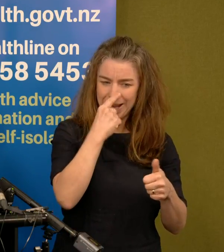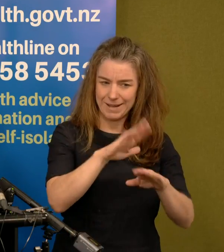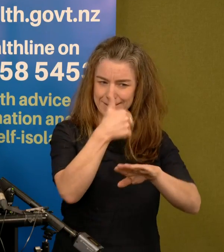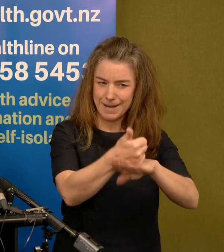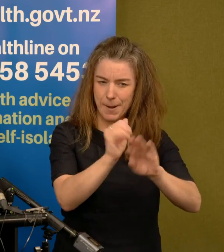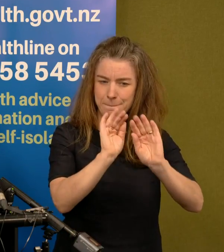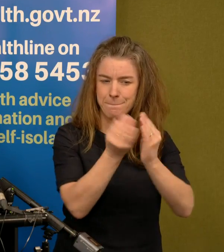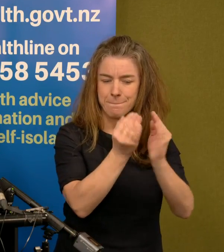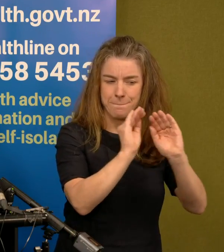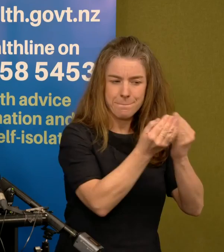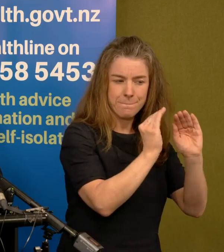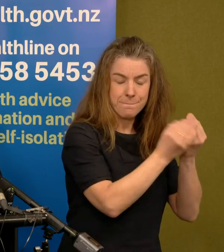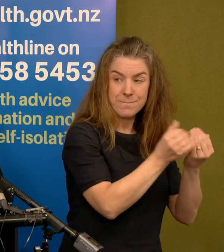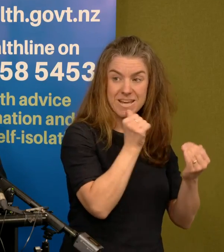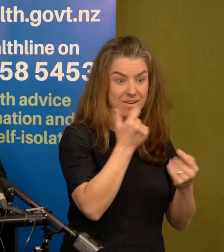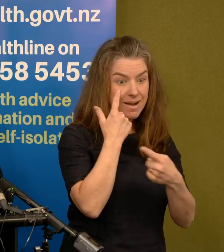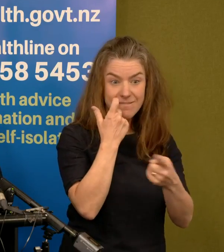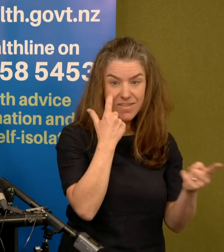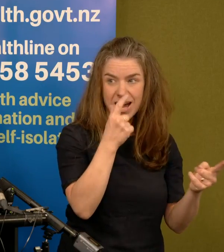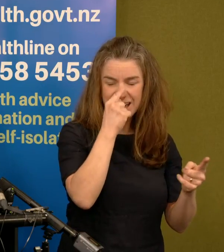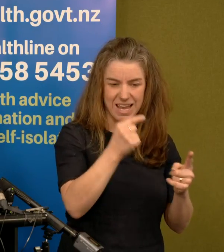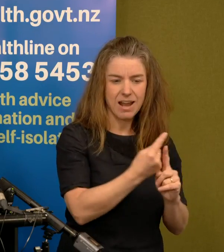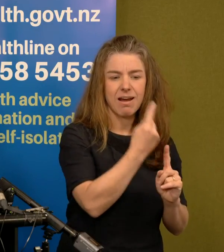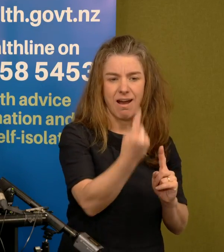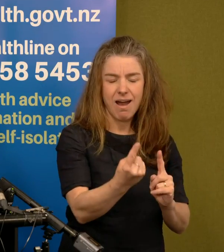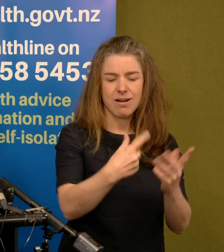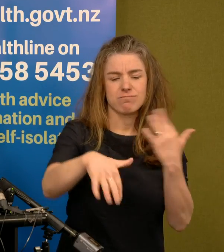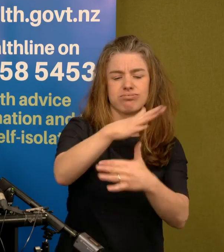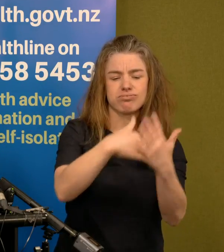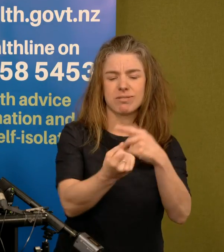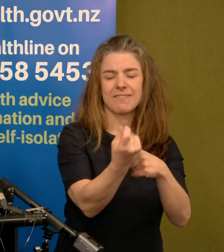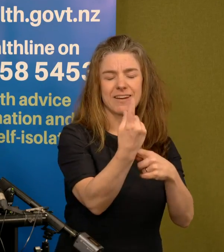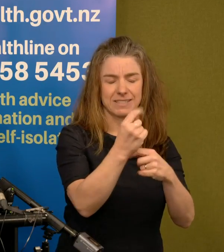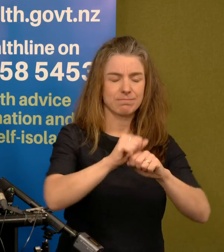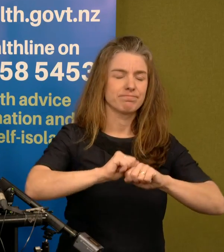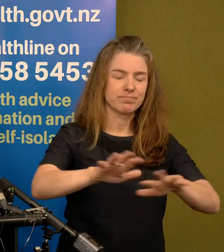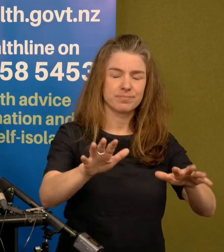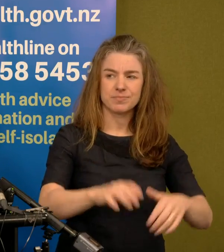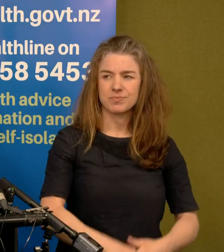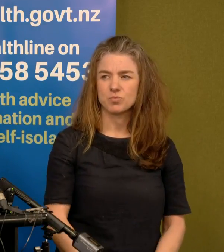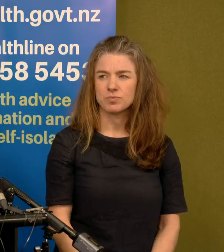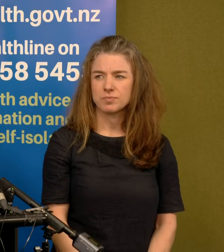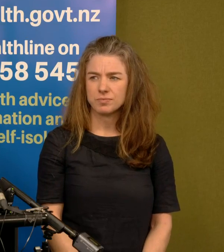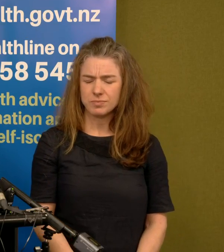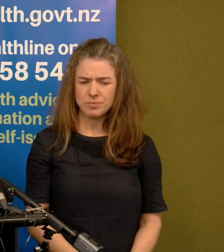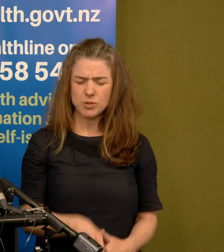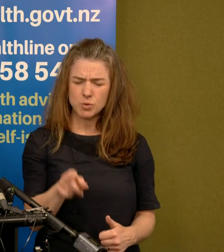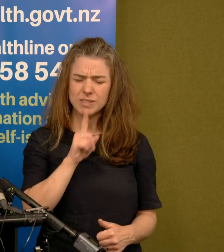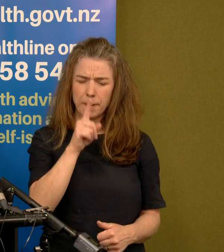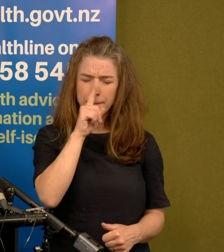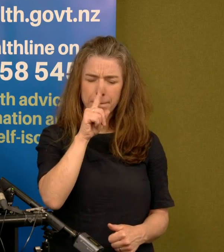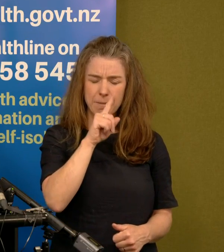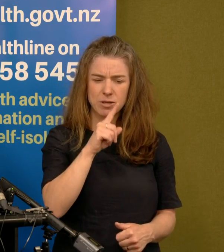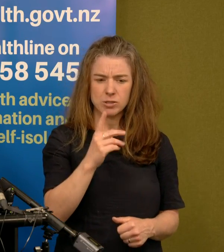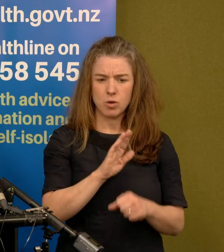place. If we don't find them, then they could go on and infect others. They're being in voluntary isolation. How are they being monitored? You said Helpline